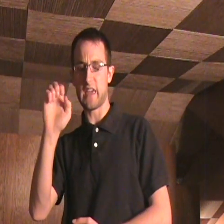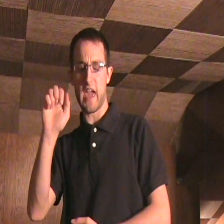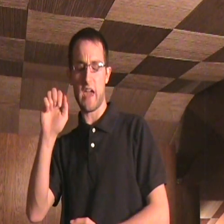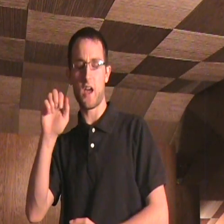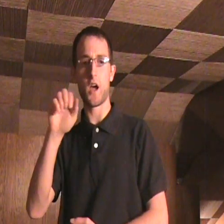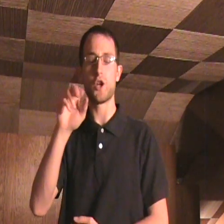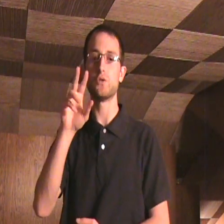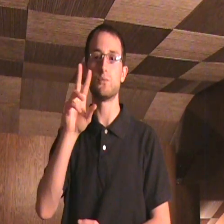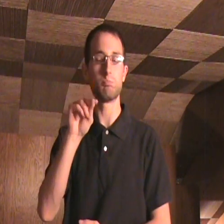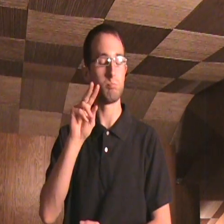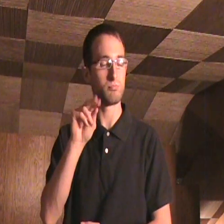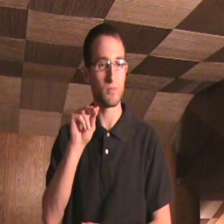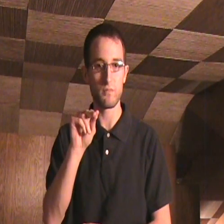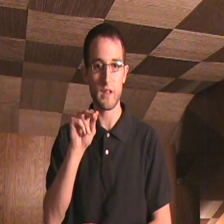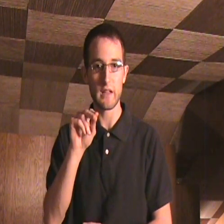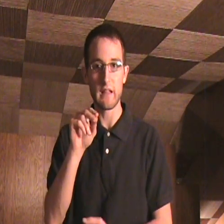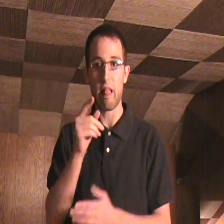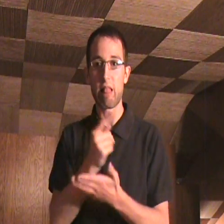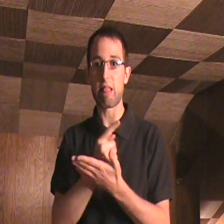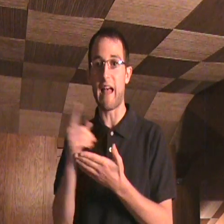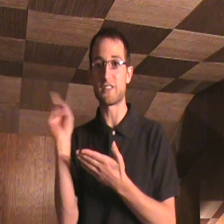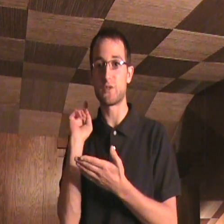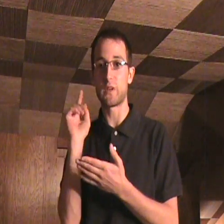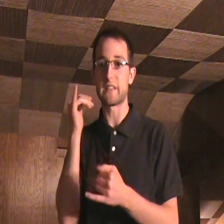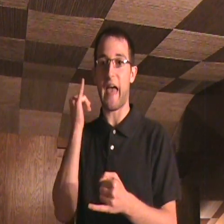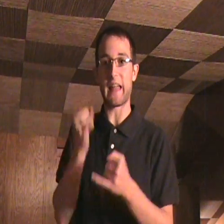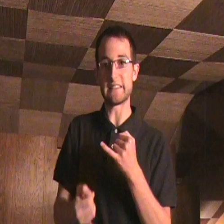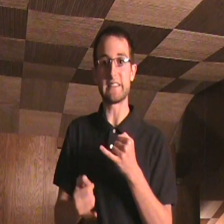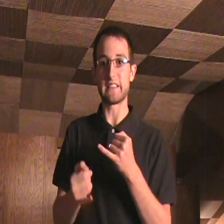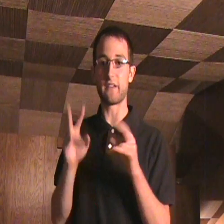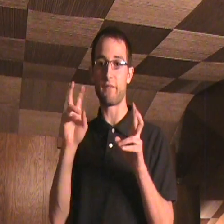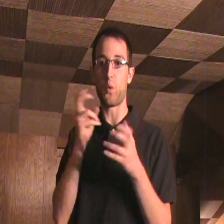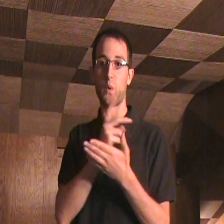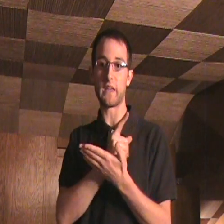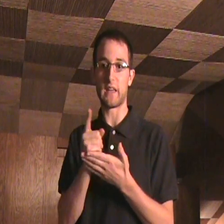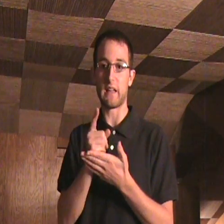It has our last week's ending of the week. Last week's ending of the week.